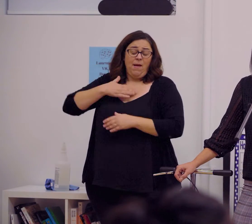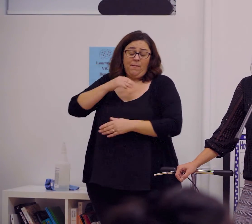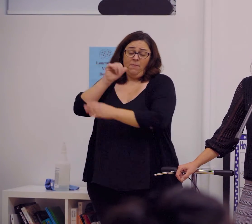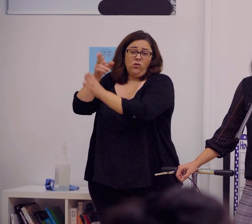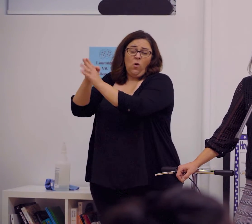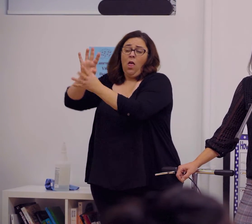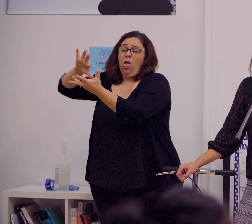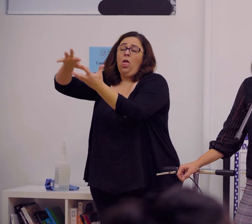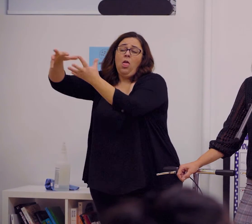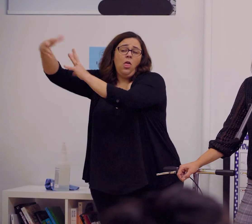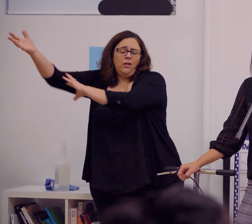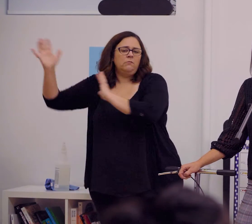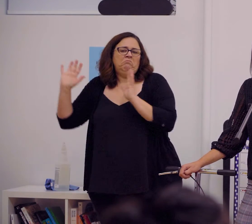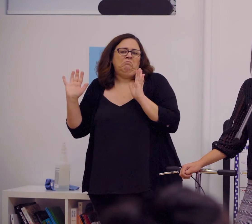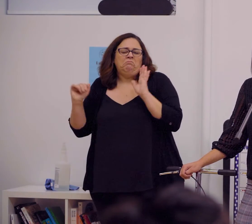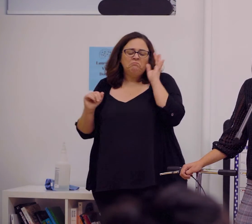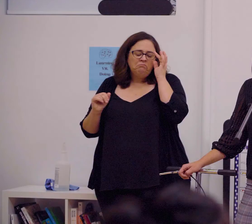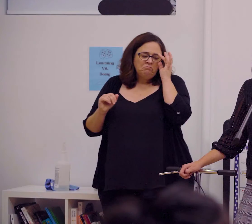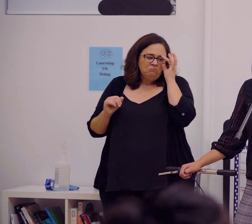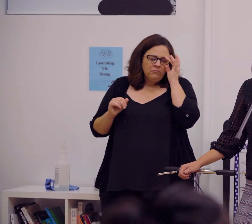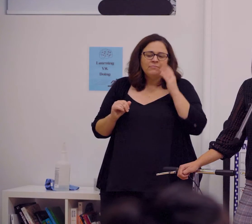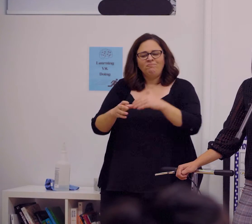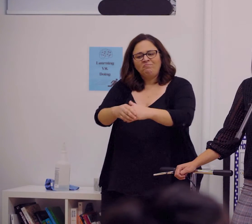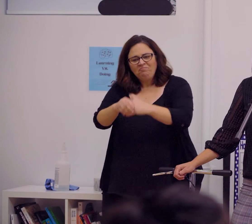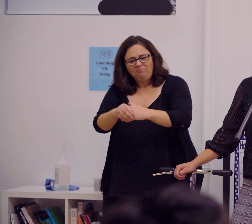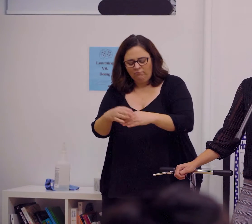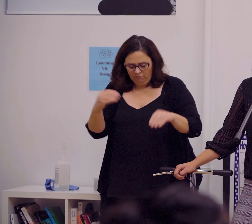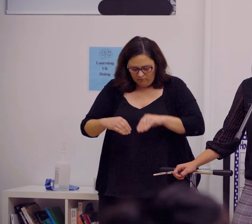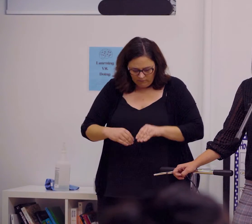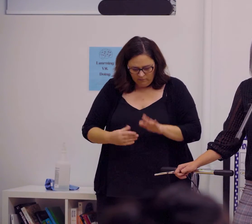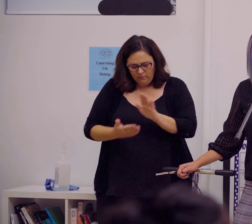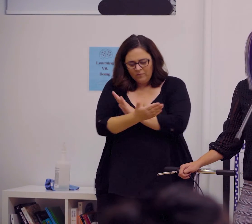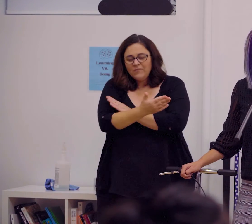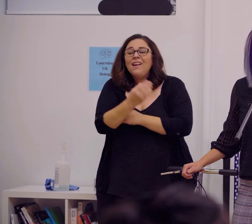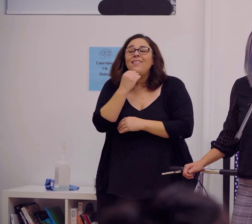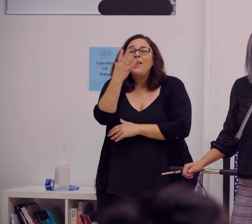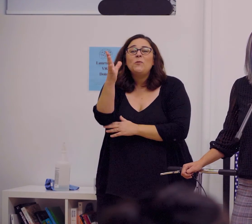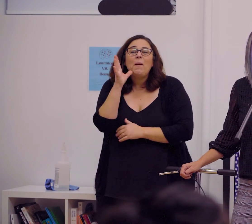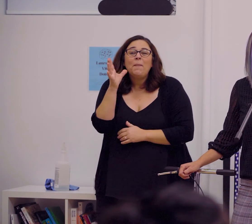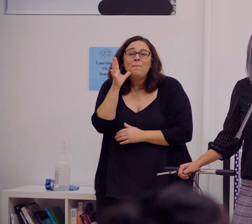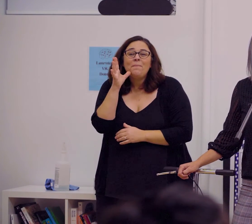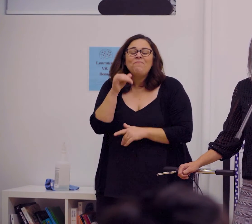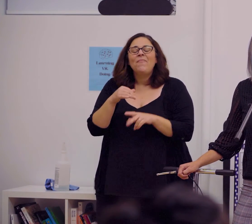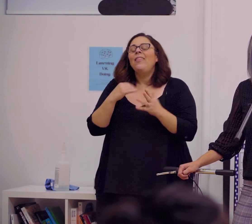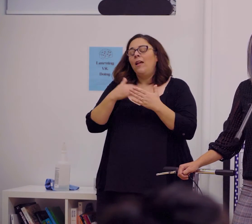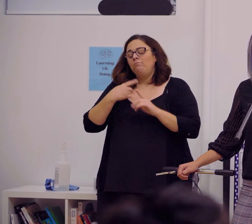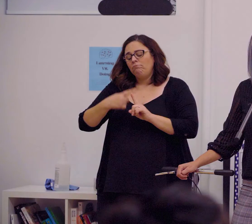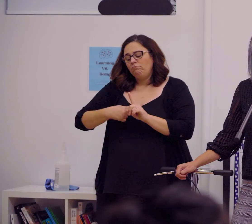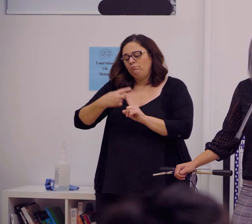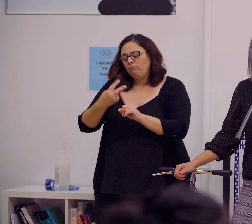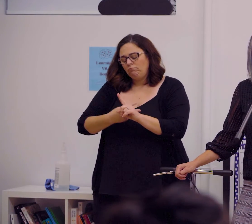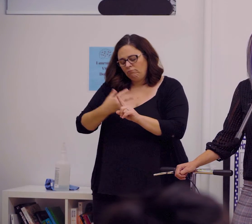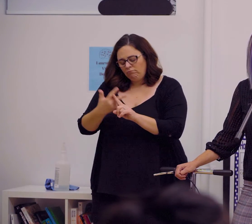it. After I packed up my desk and shook his hand, I went and had lunch with my mom and spent the next 3 months being intentional